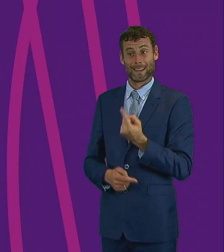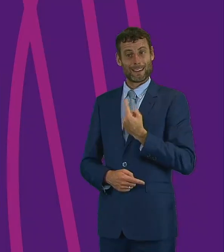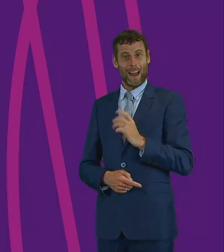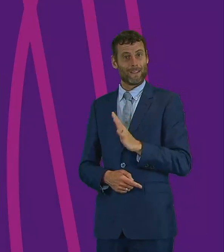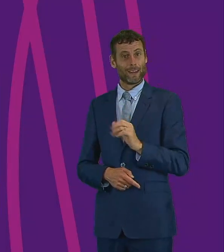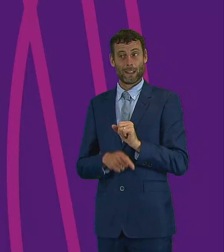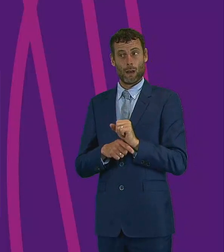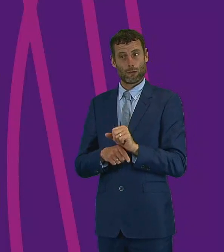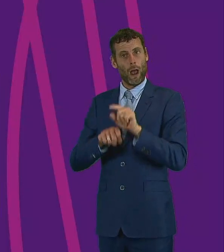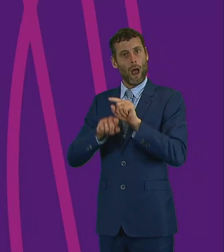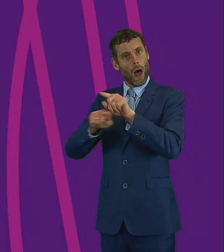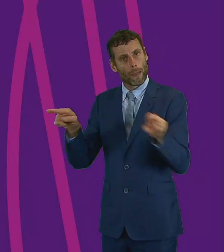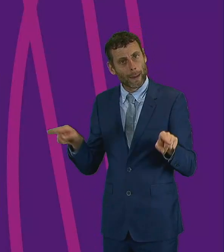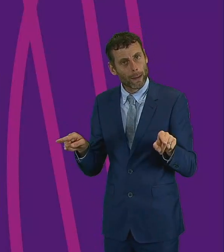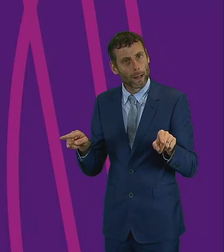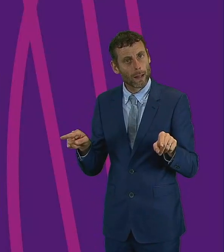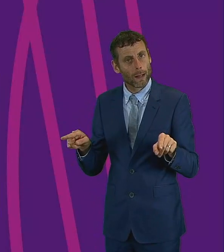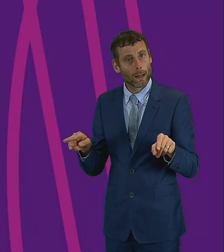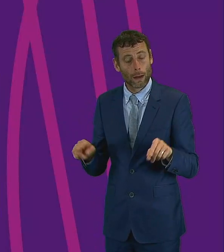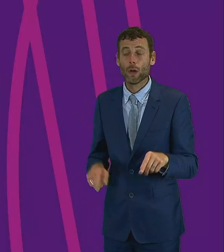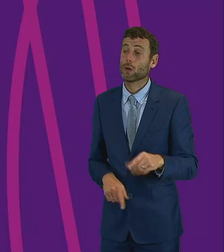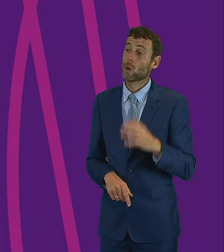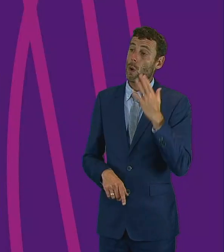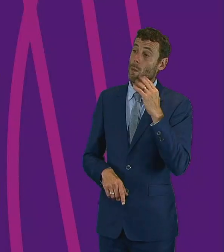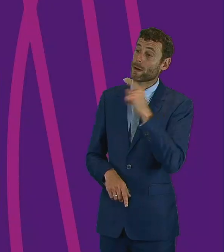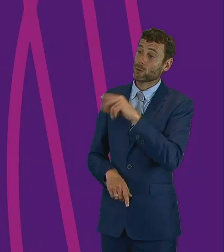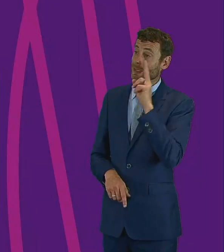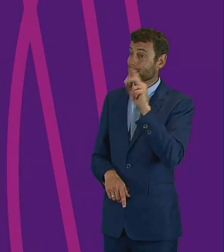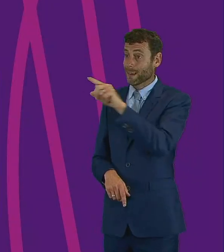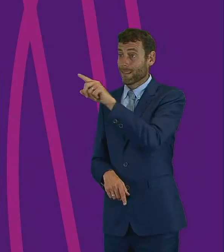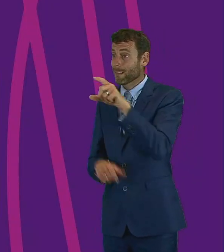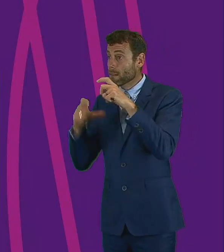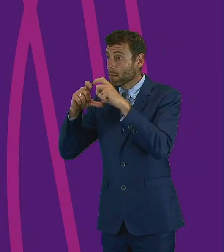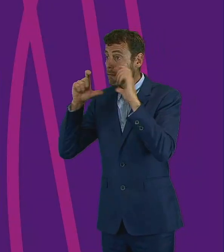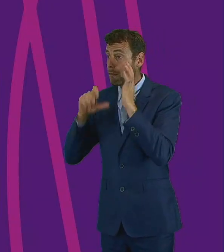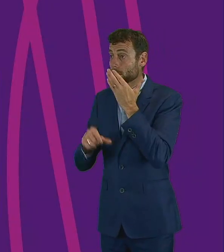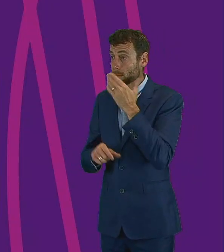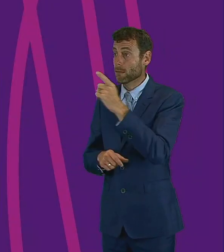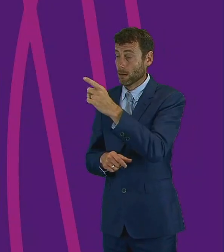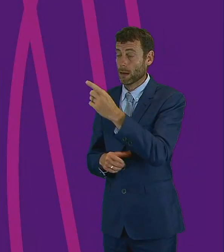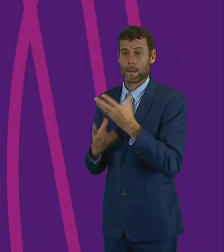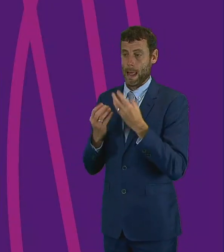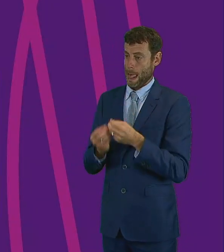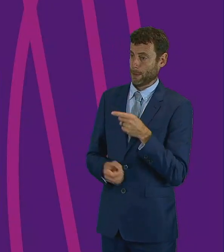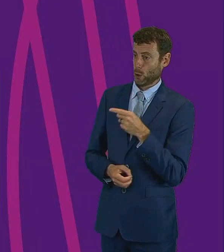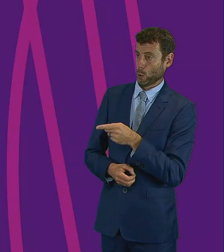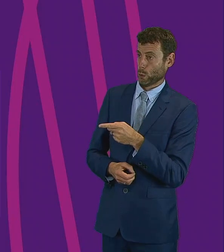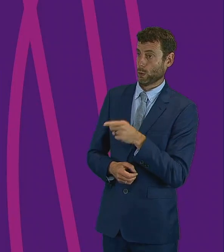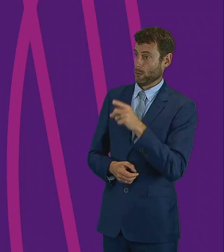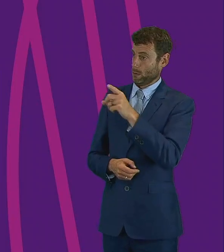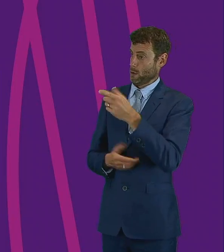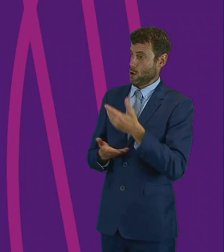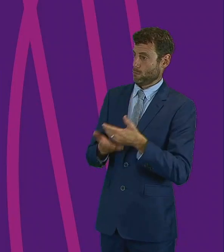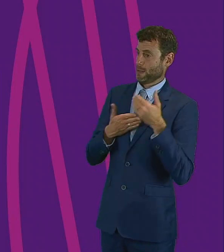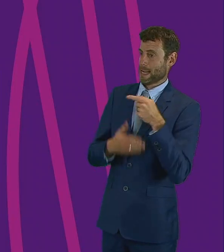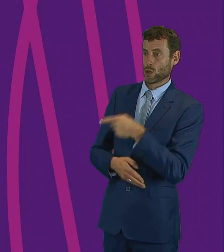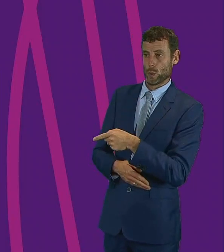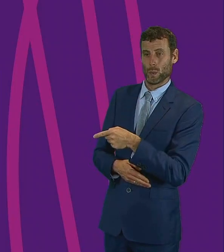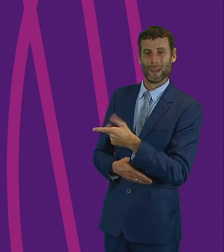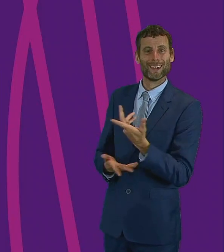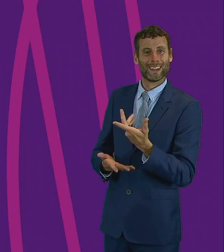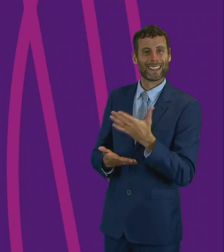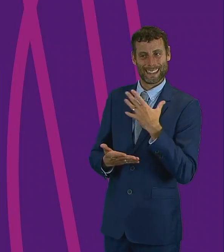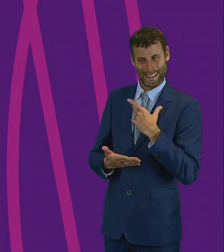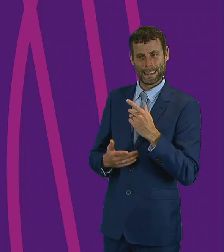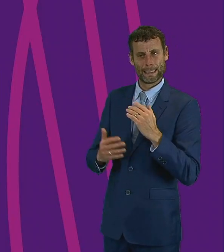and other people wearing a face covering is protecting you. It is one of the best expressions of that collective solidarity that will